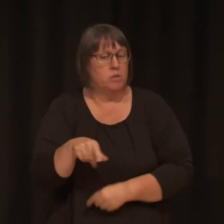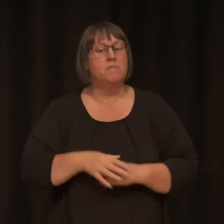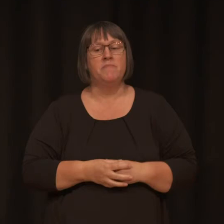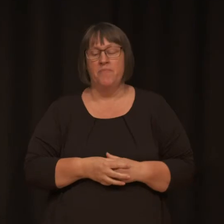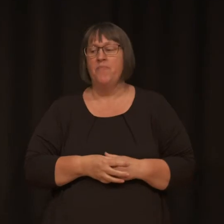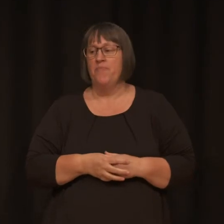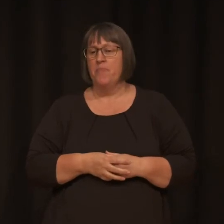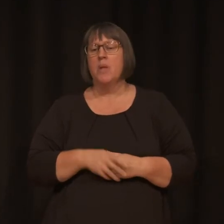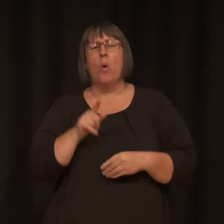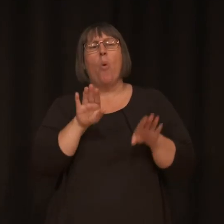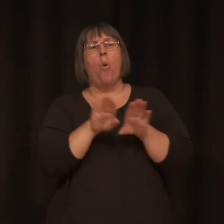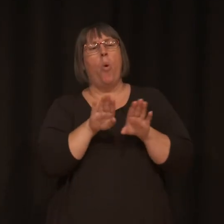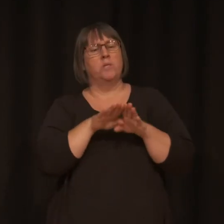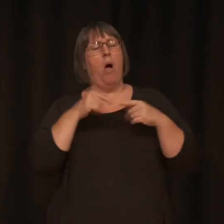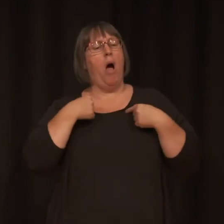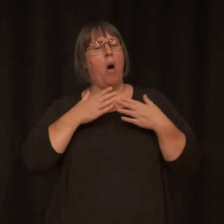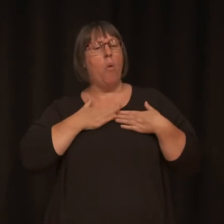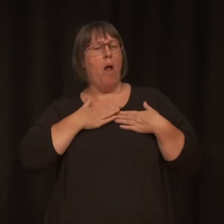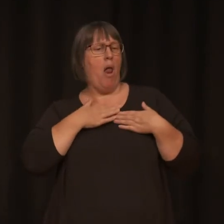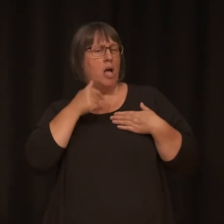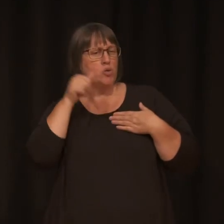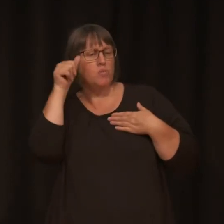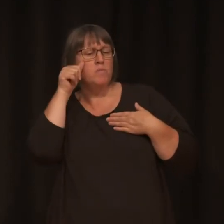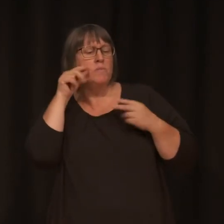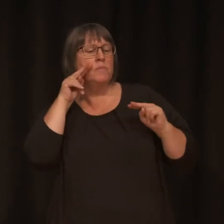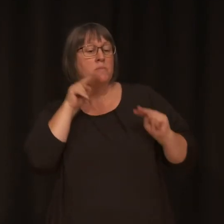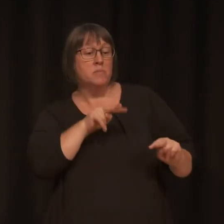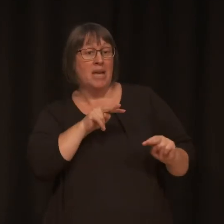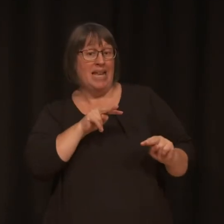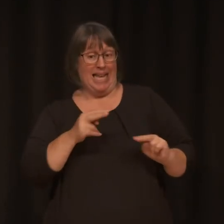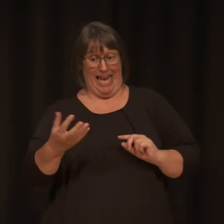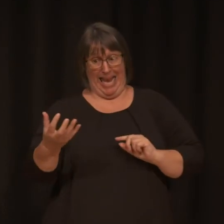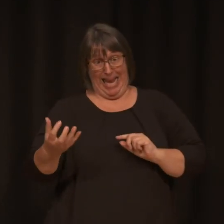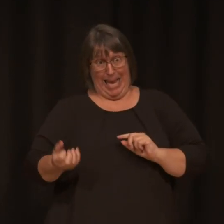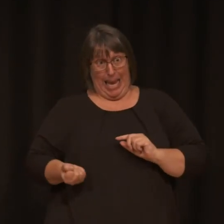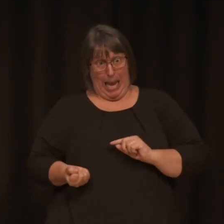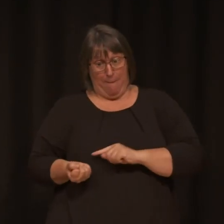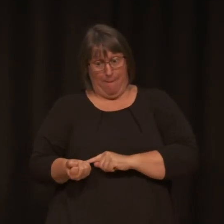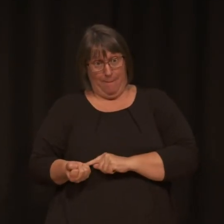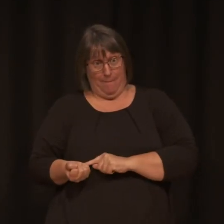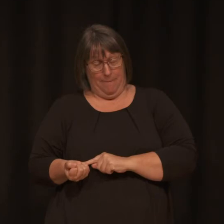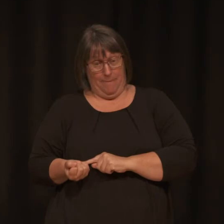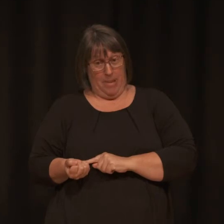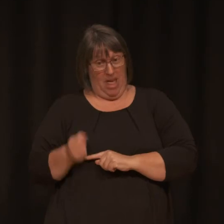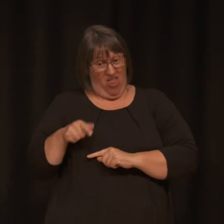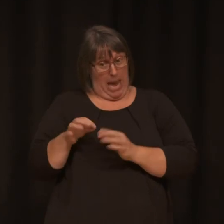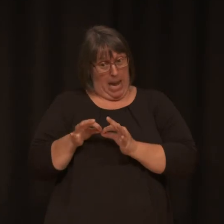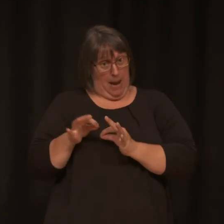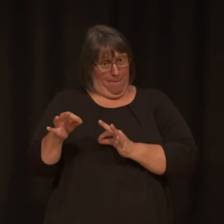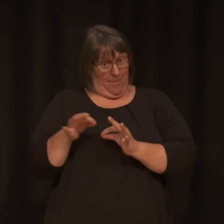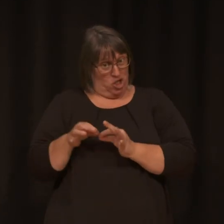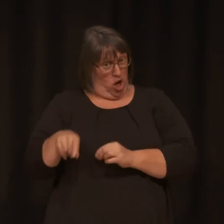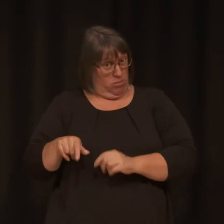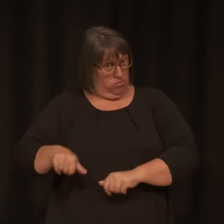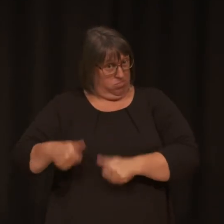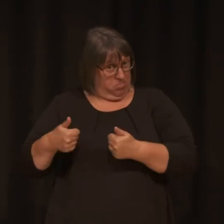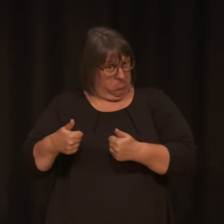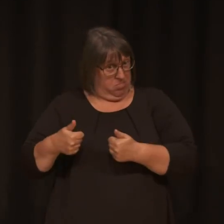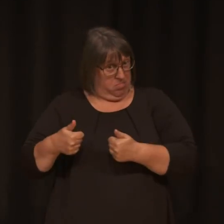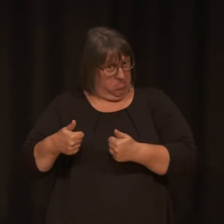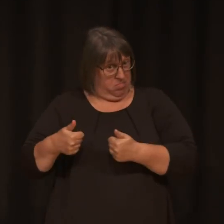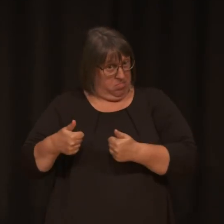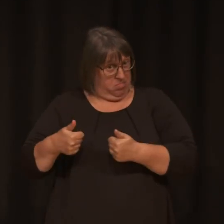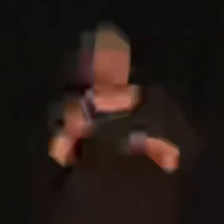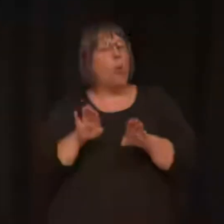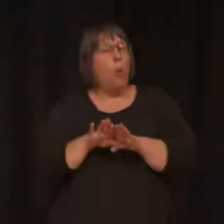Ultimately, I'll also be looking at whether or not we've affected not just our income, our relative income measures, but what it looks like for